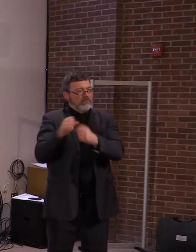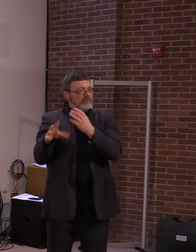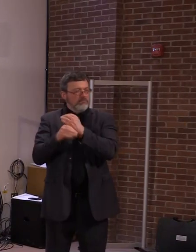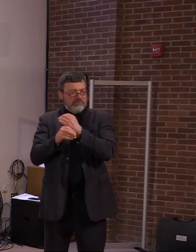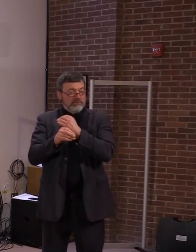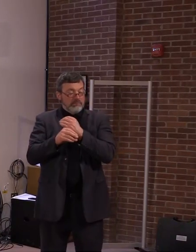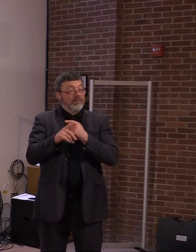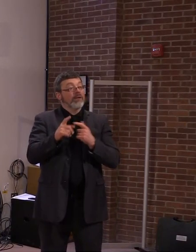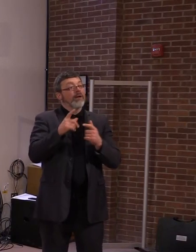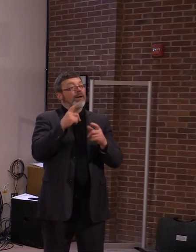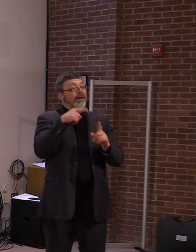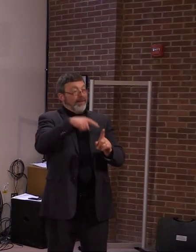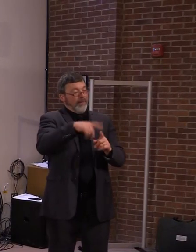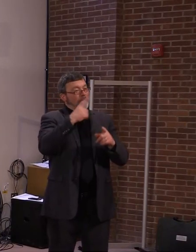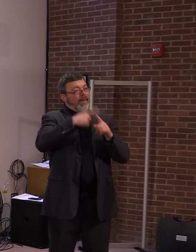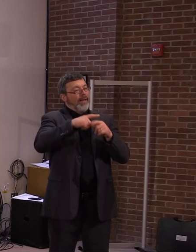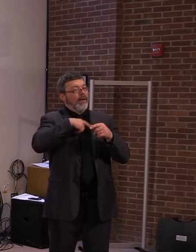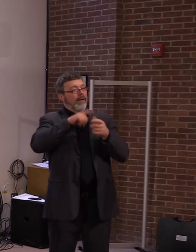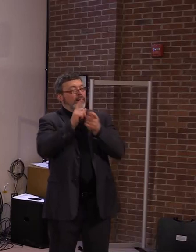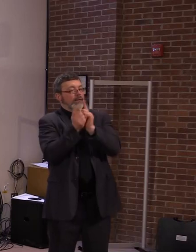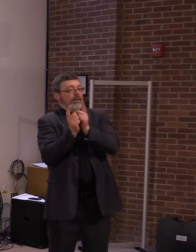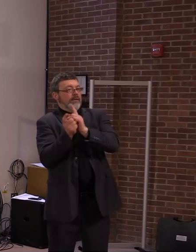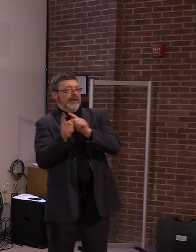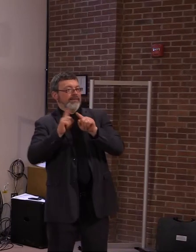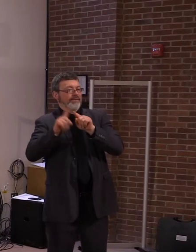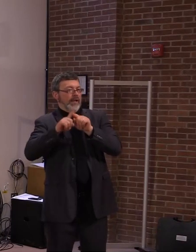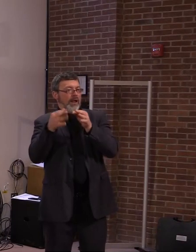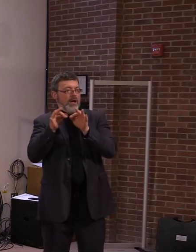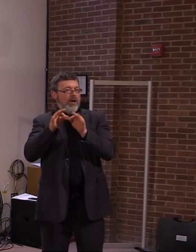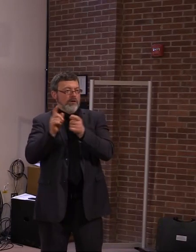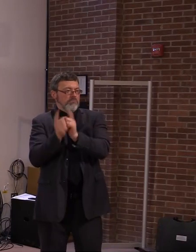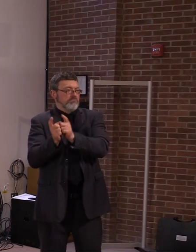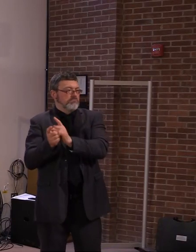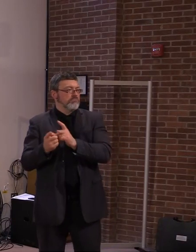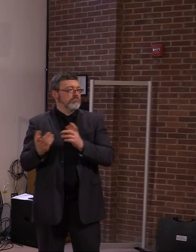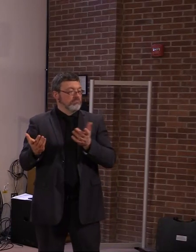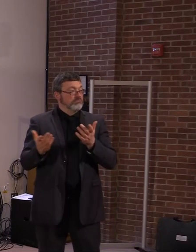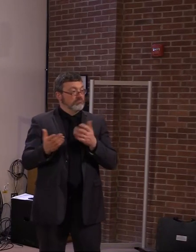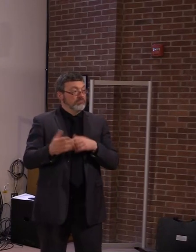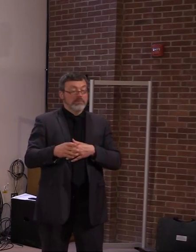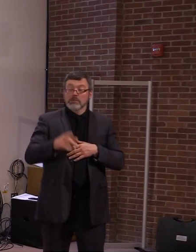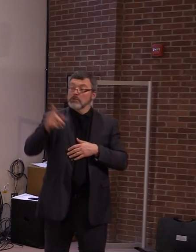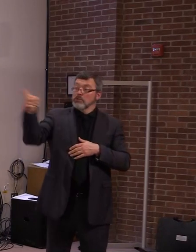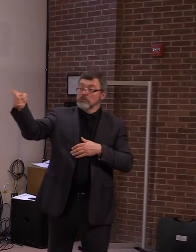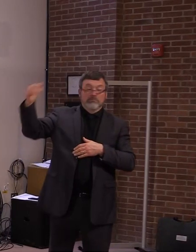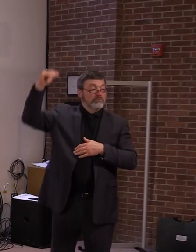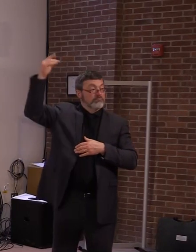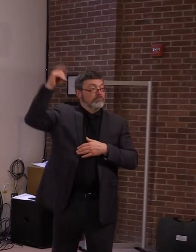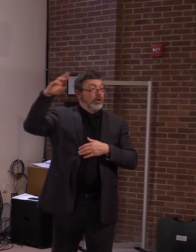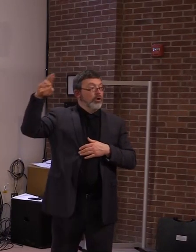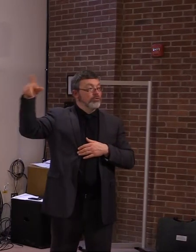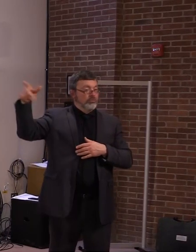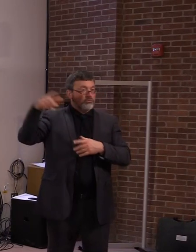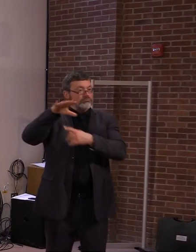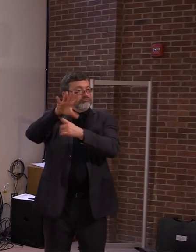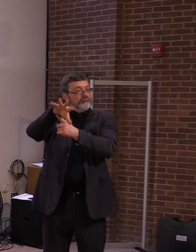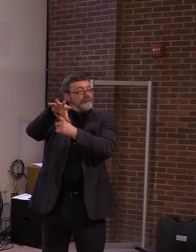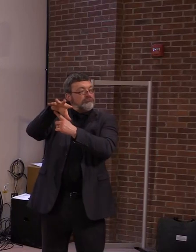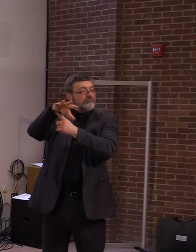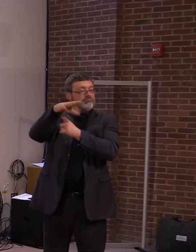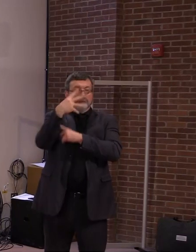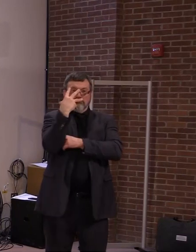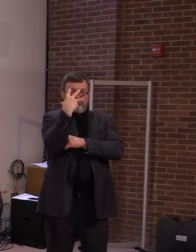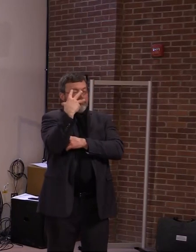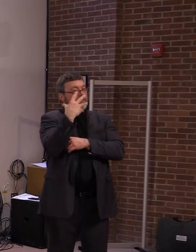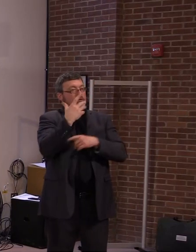of the show. We're bringing in Dr. Levine to record a video as well to answer questions in